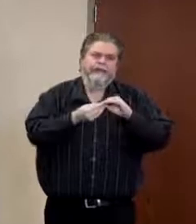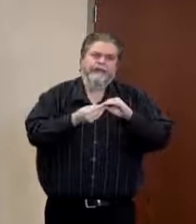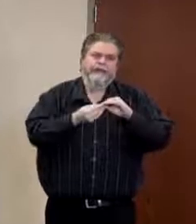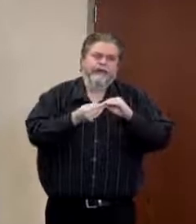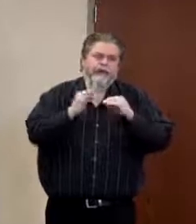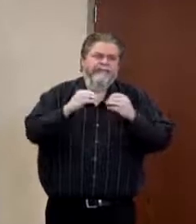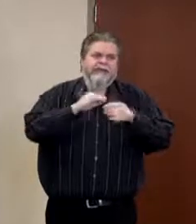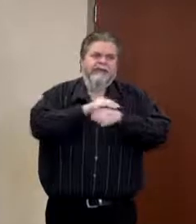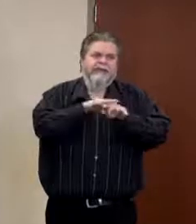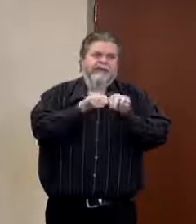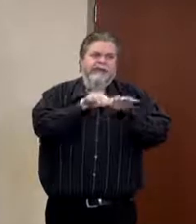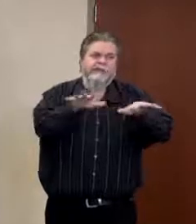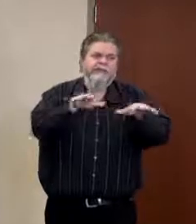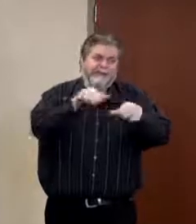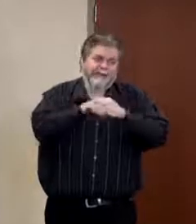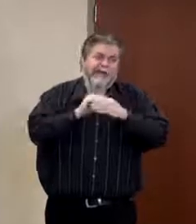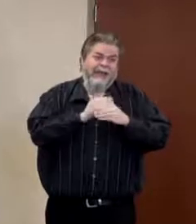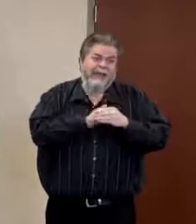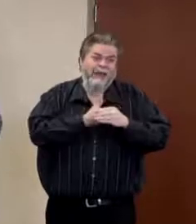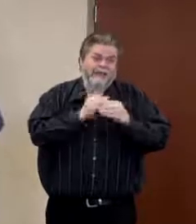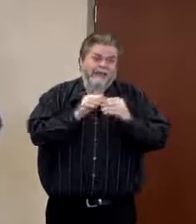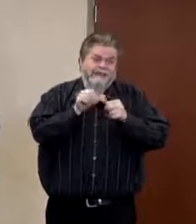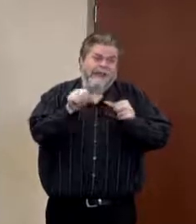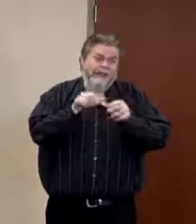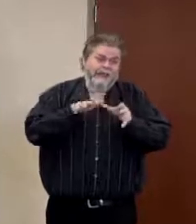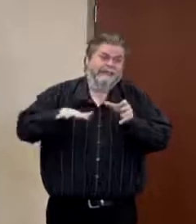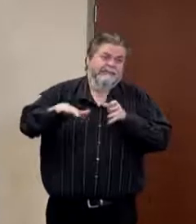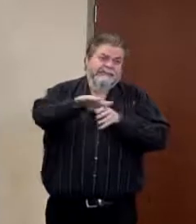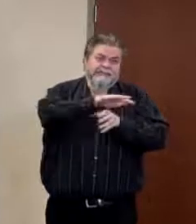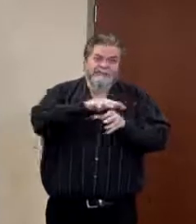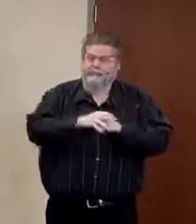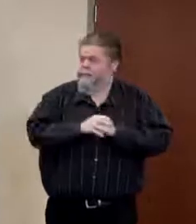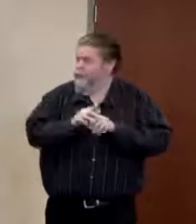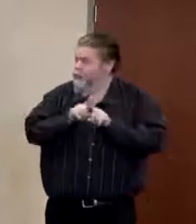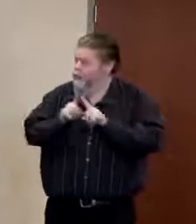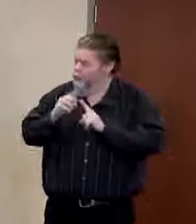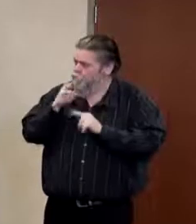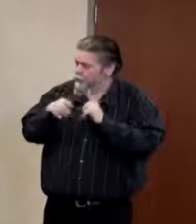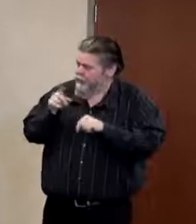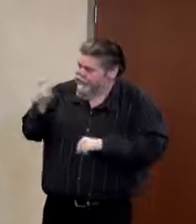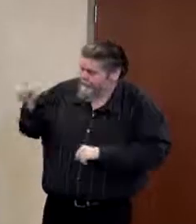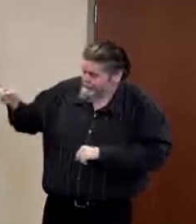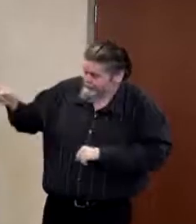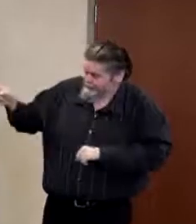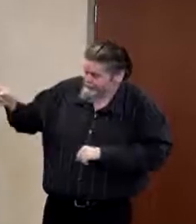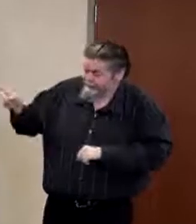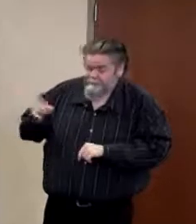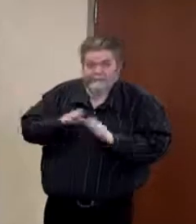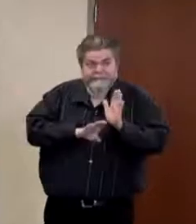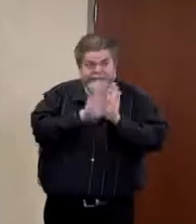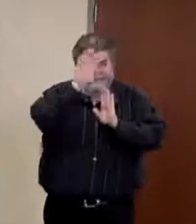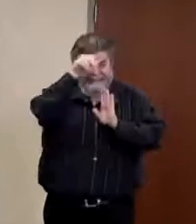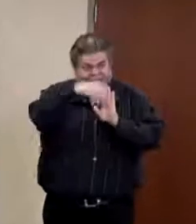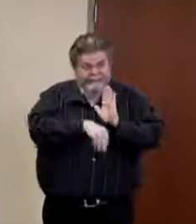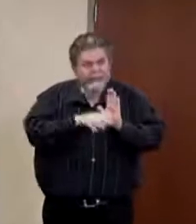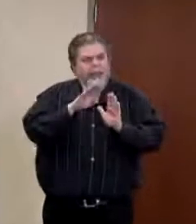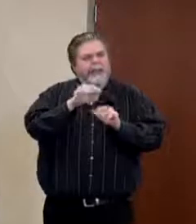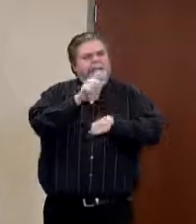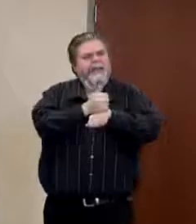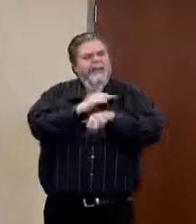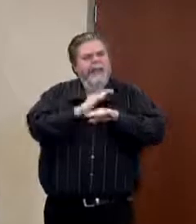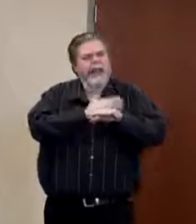our market. We also are talking a lot about this. Based on everything that we've done to date with our